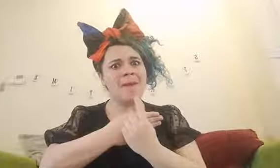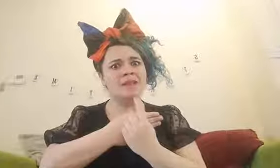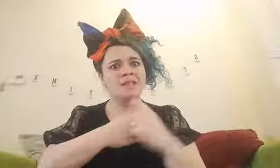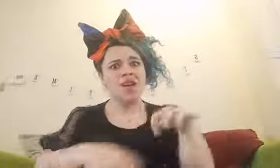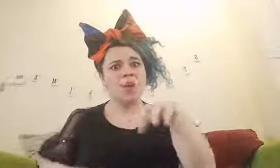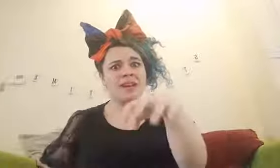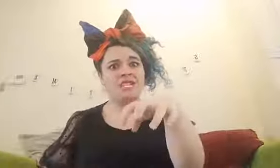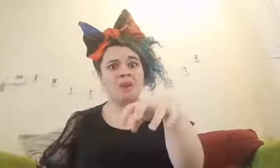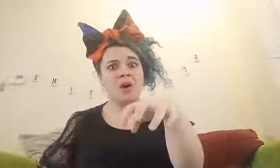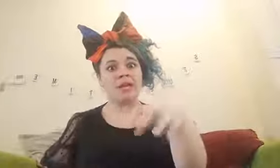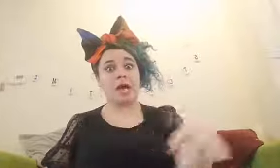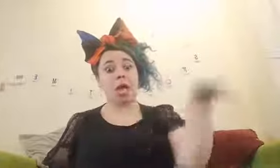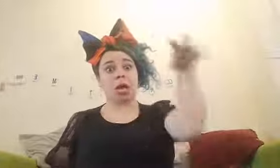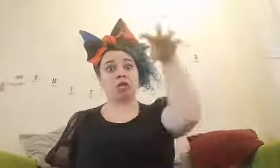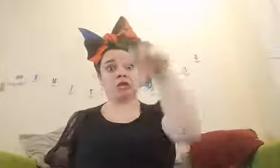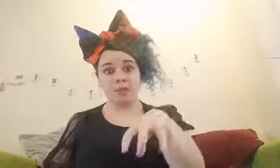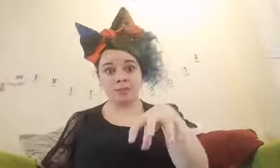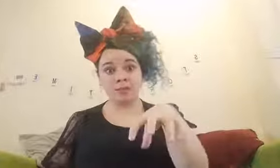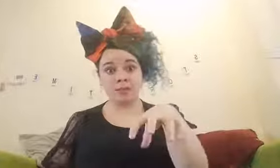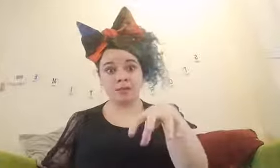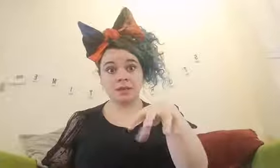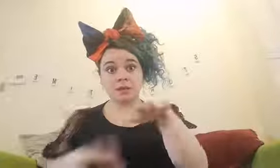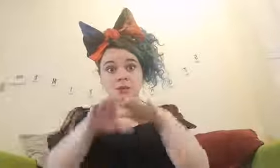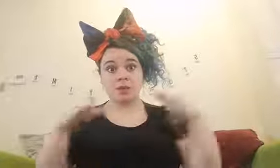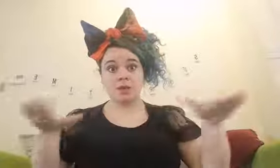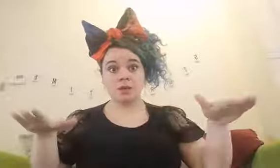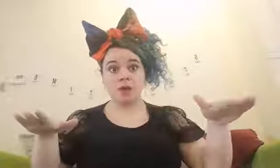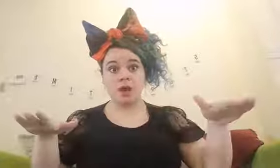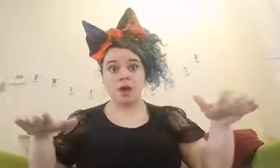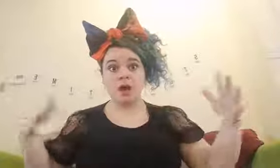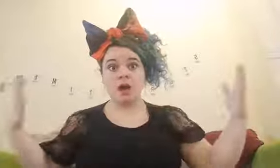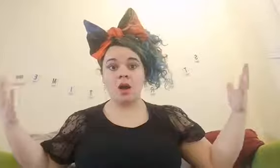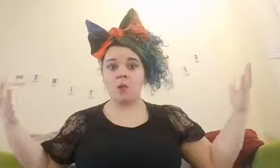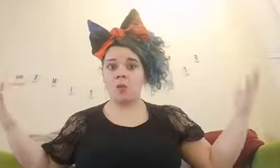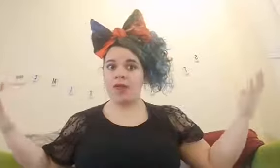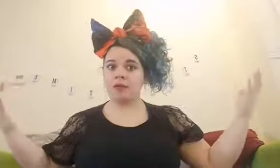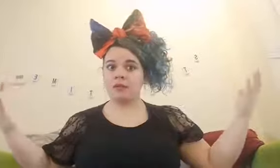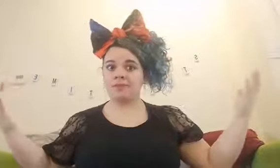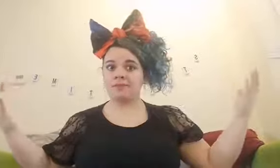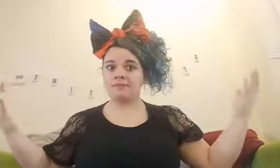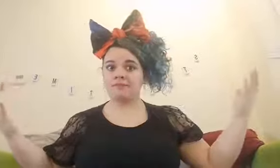happens when a spider jumps to the water? Well,